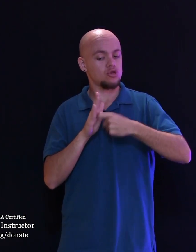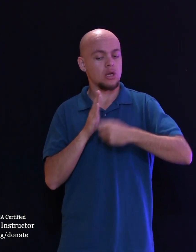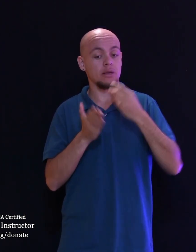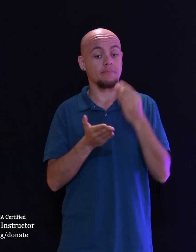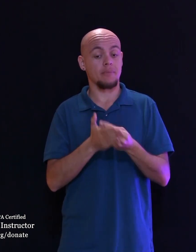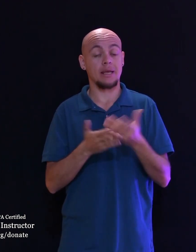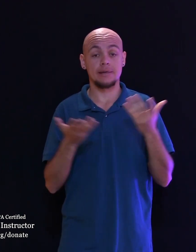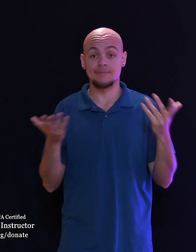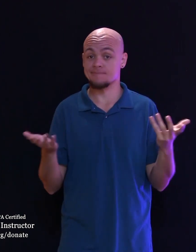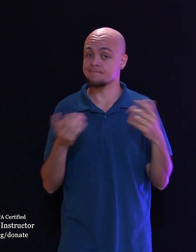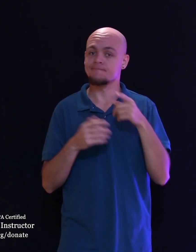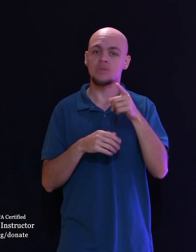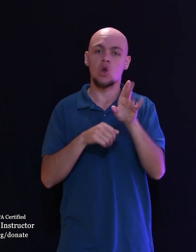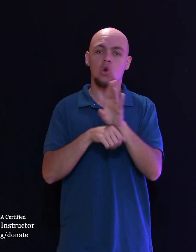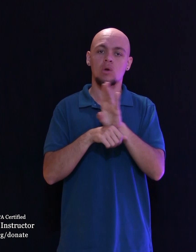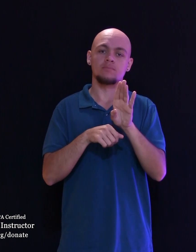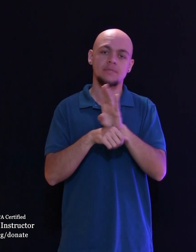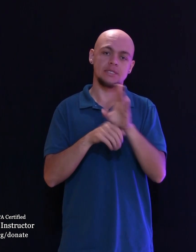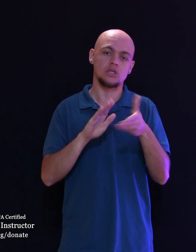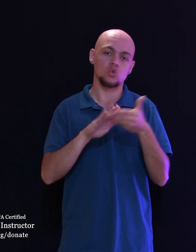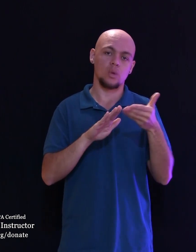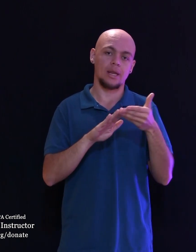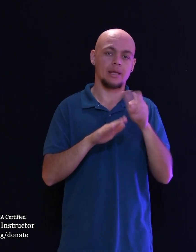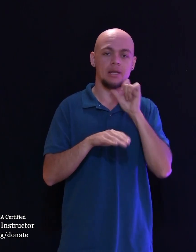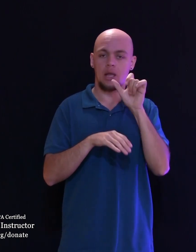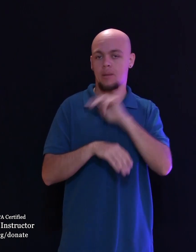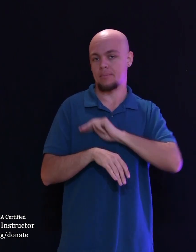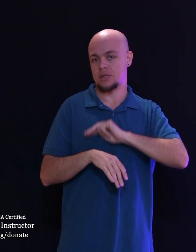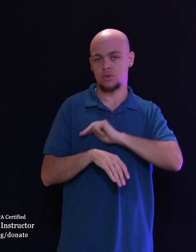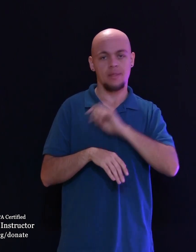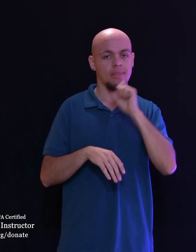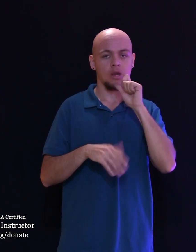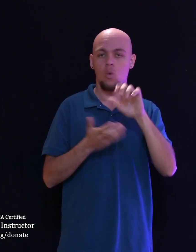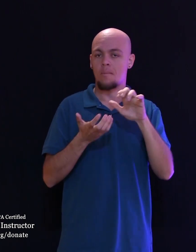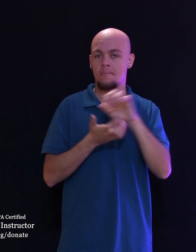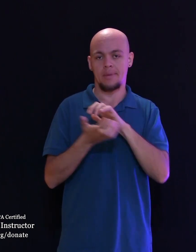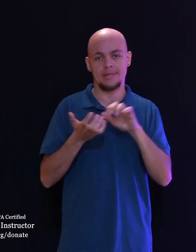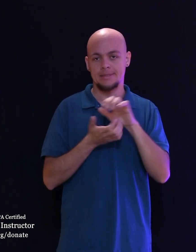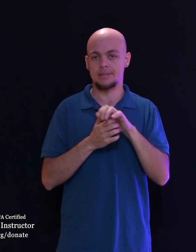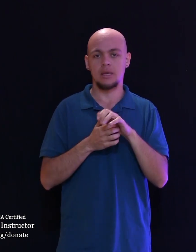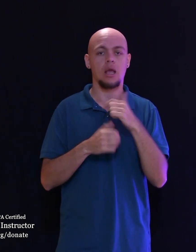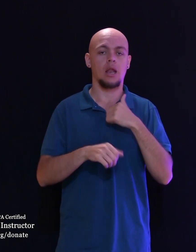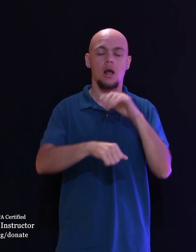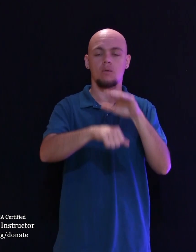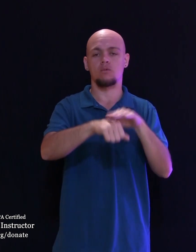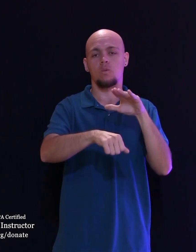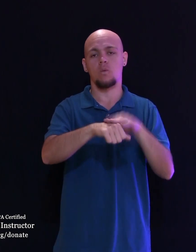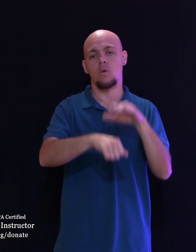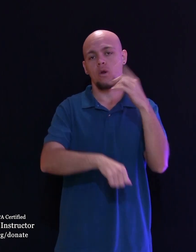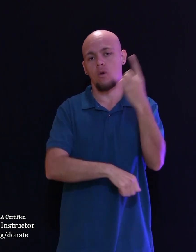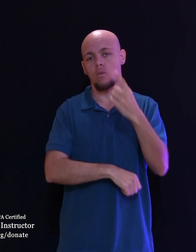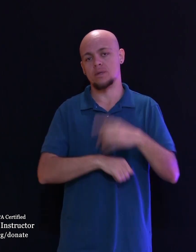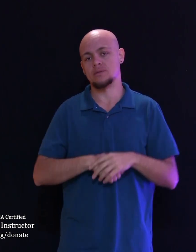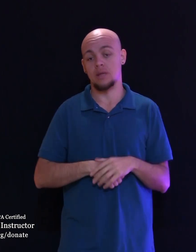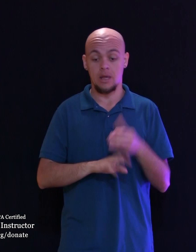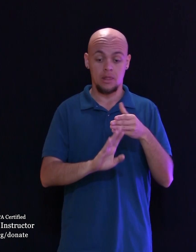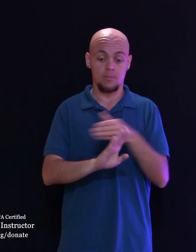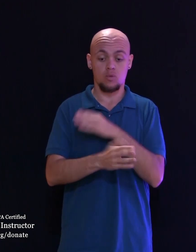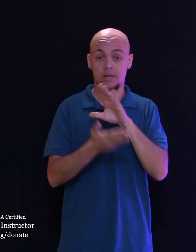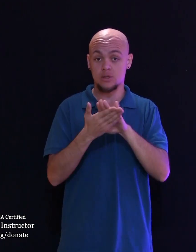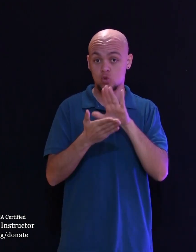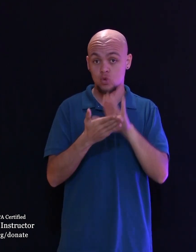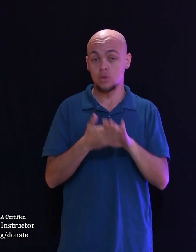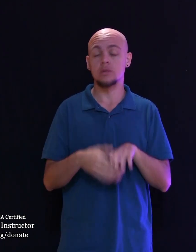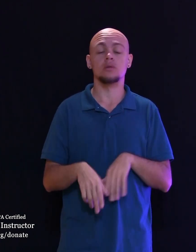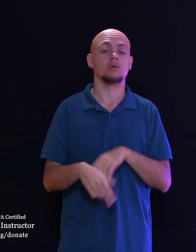charging money for it, guess what? Now you're running a business, not a ministry. And these two don't mix. I warn churches about this all the time. Be careful of those